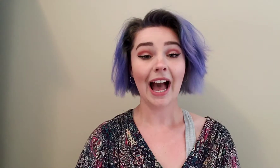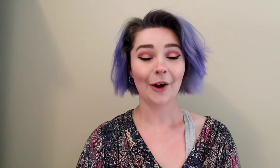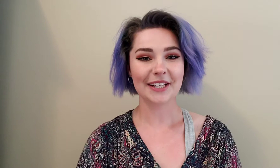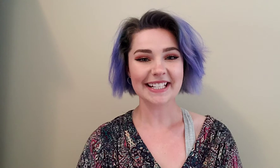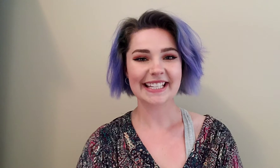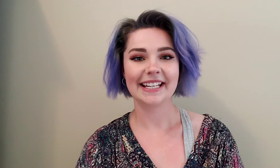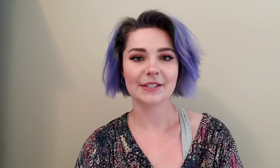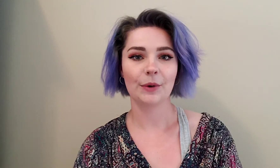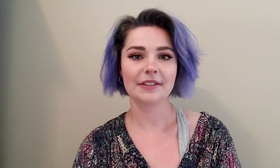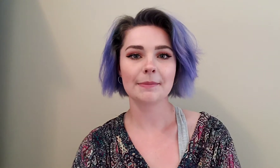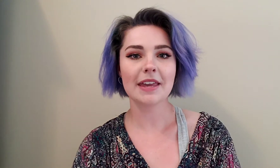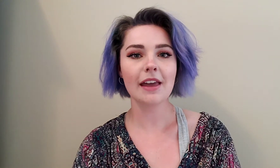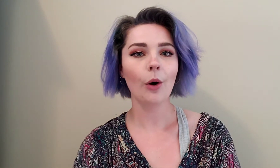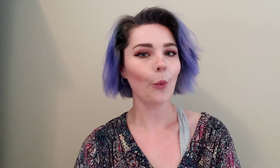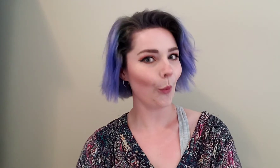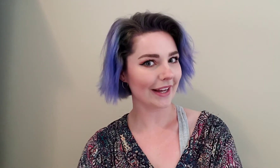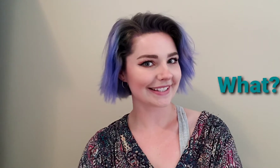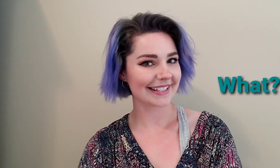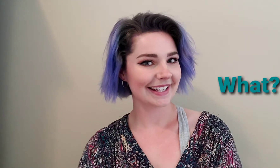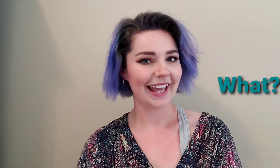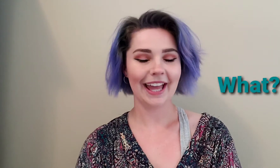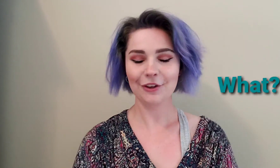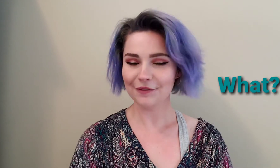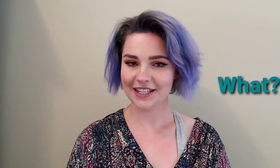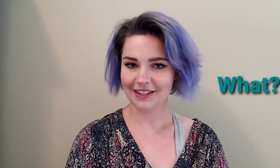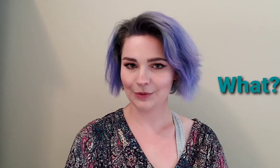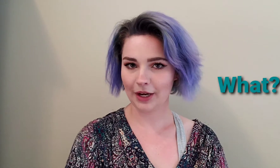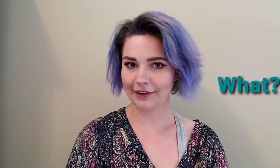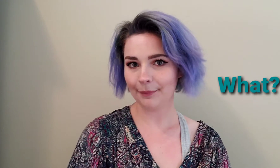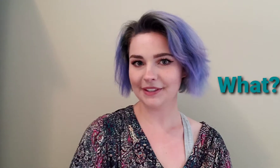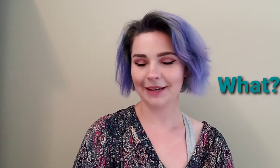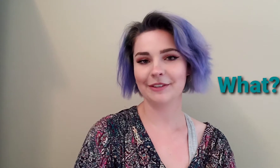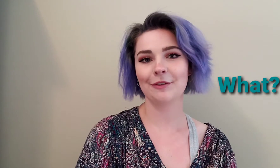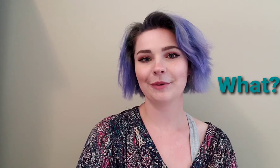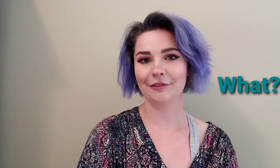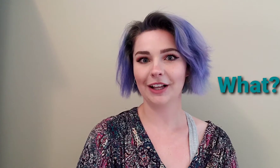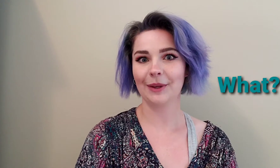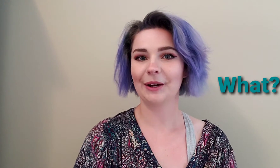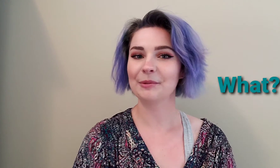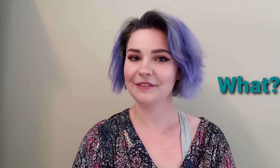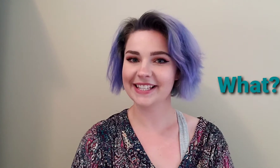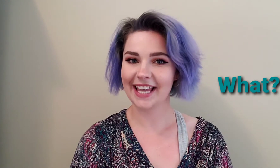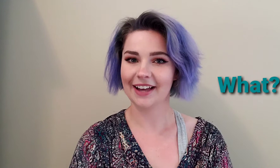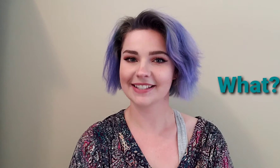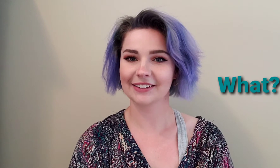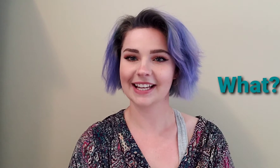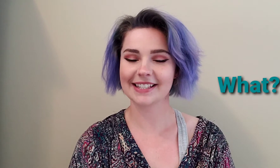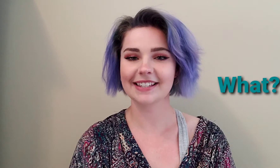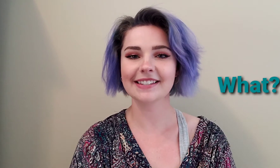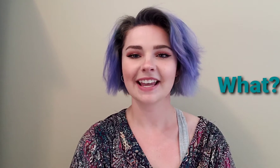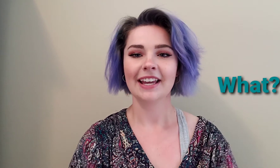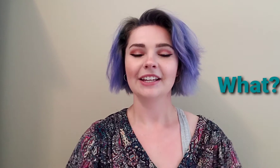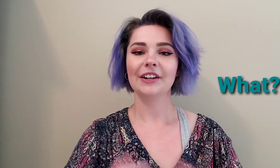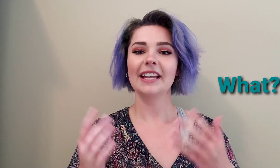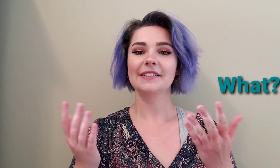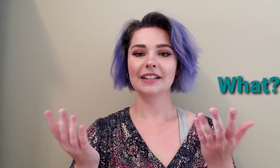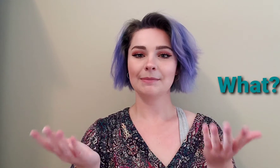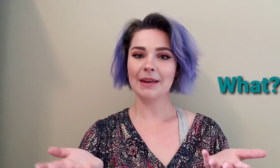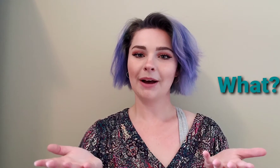Our next sign is going to be what? And you've seen this one a couple times if you've been following our previous ASL lessons. Your hands are going to be about